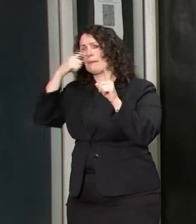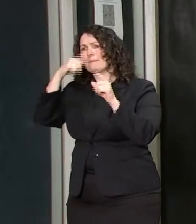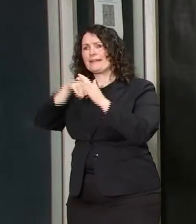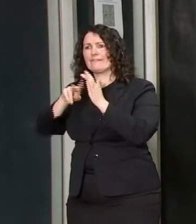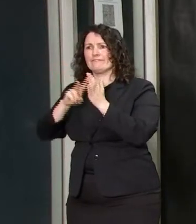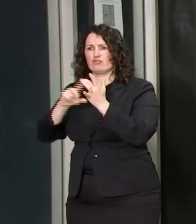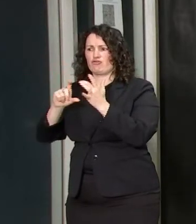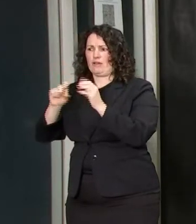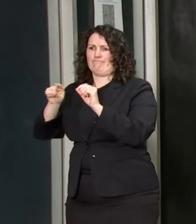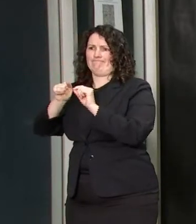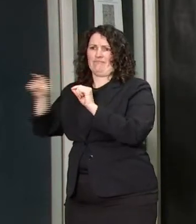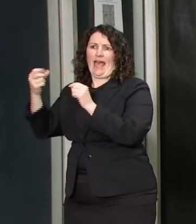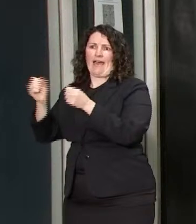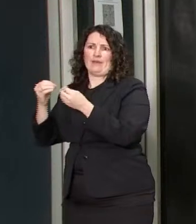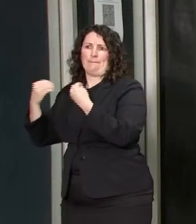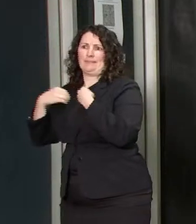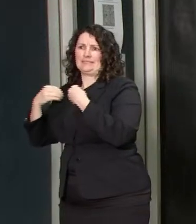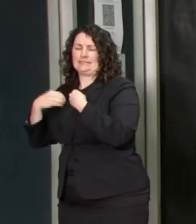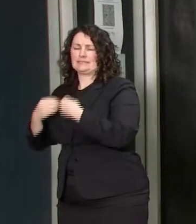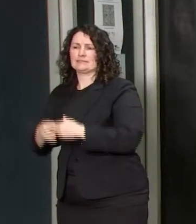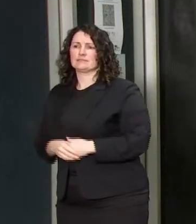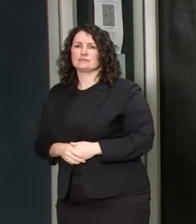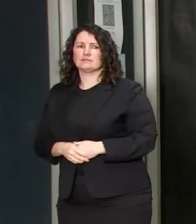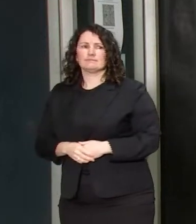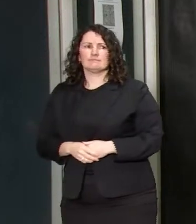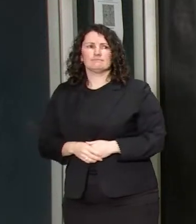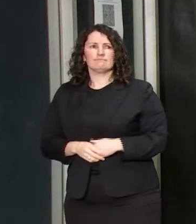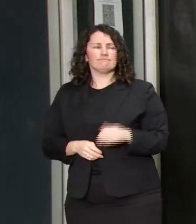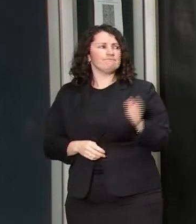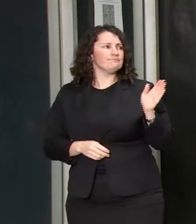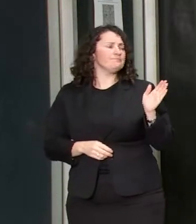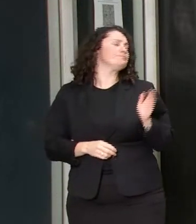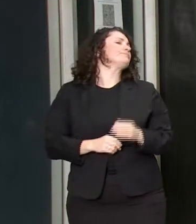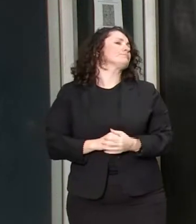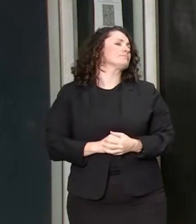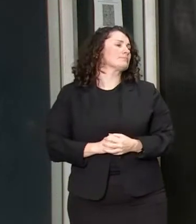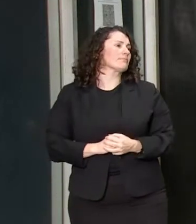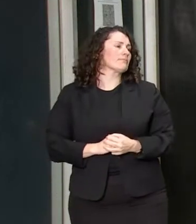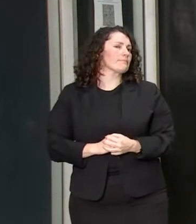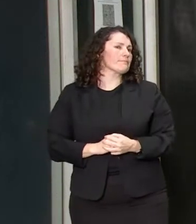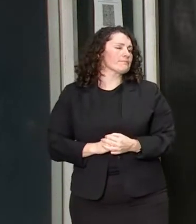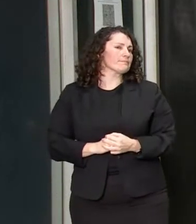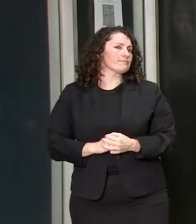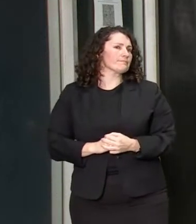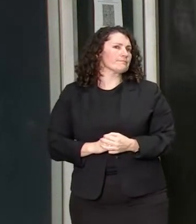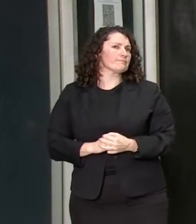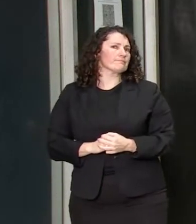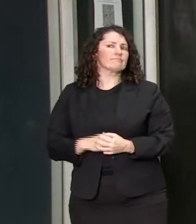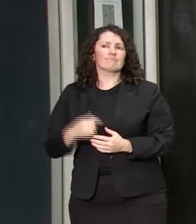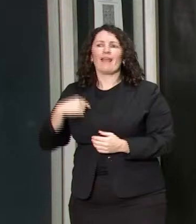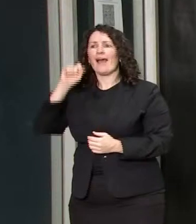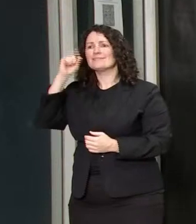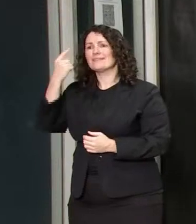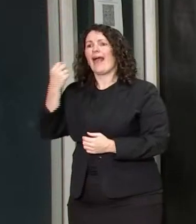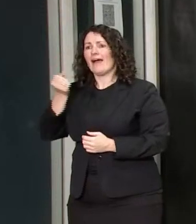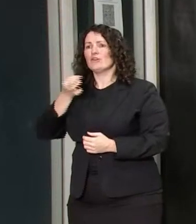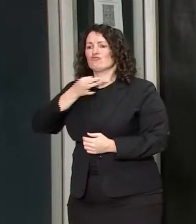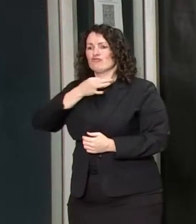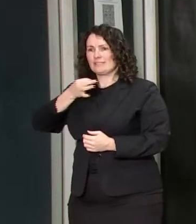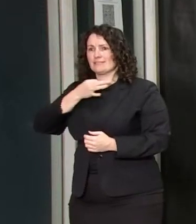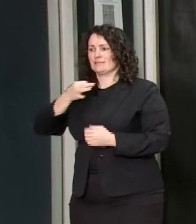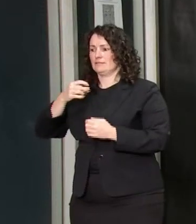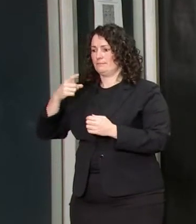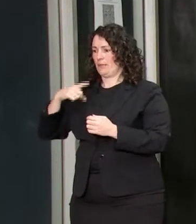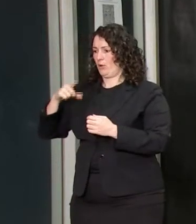business and they're trying to make comparisons with other businesses. It is the cumulative risk of interactions, and I think, again, as